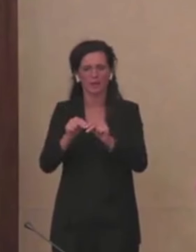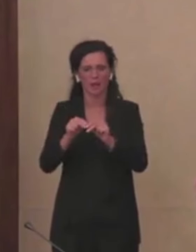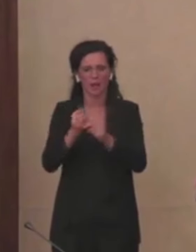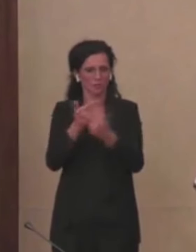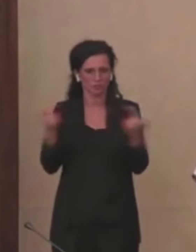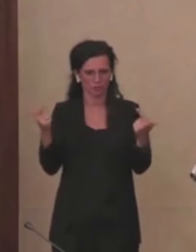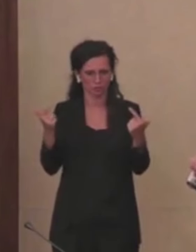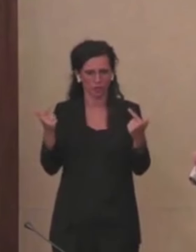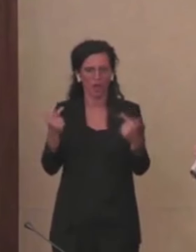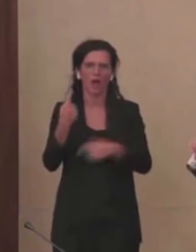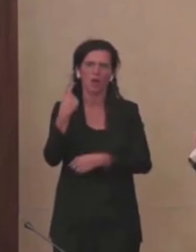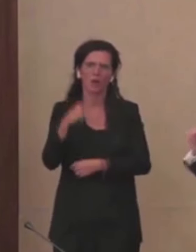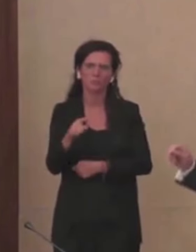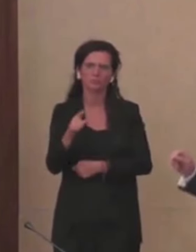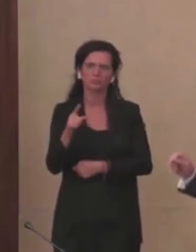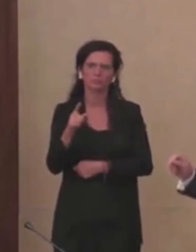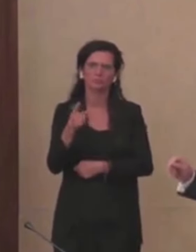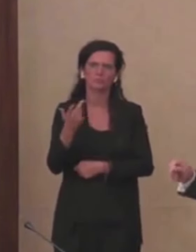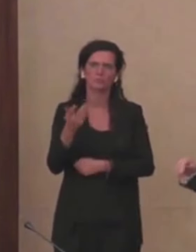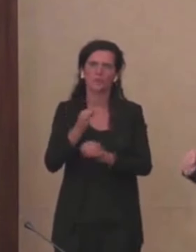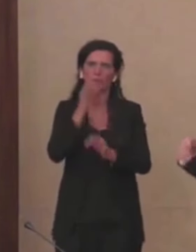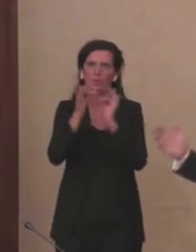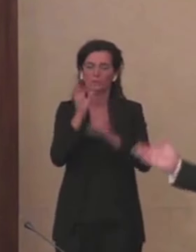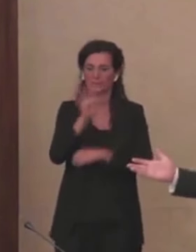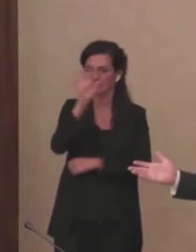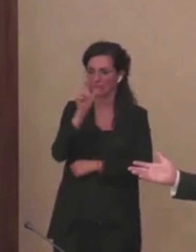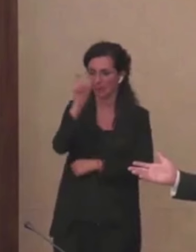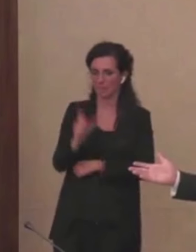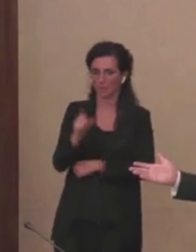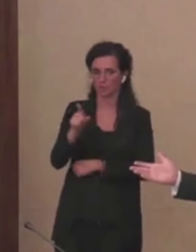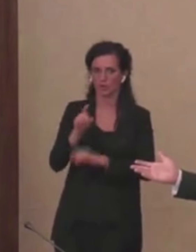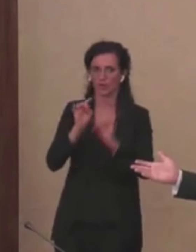So our job is to treat the immunology because there's